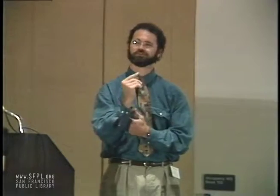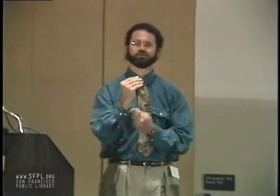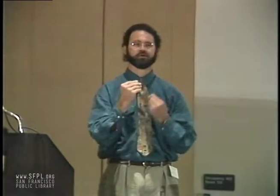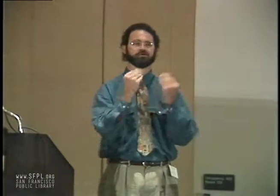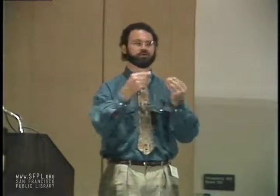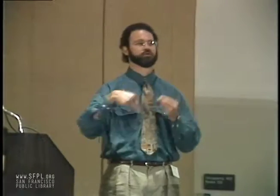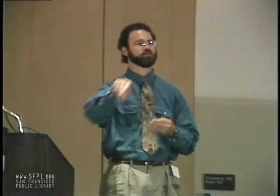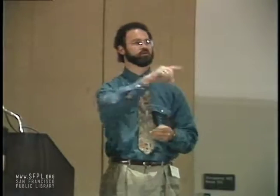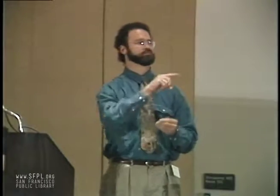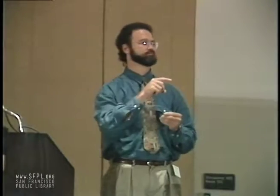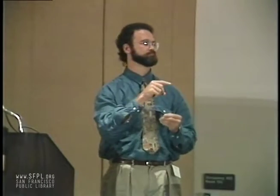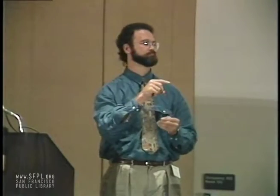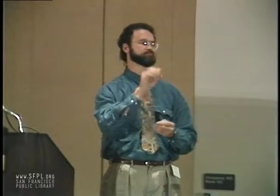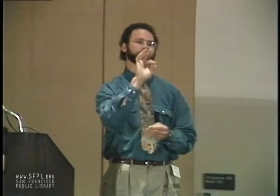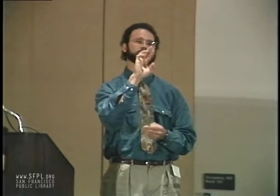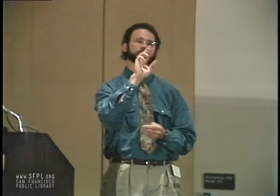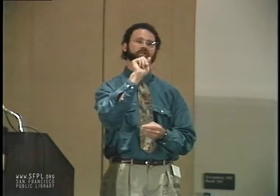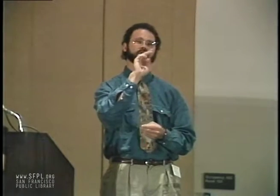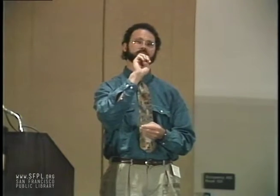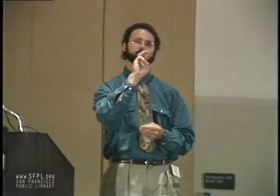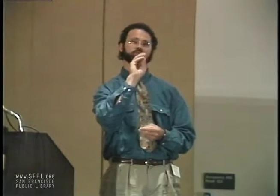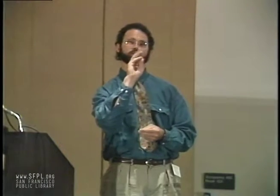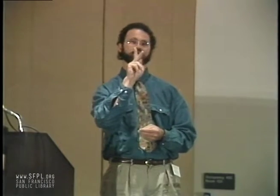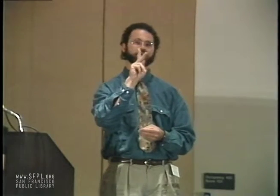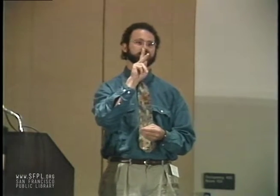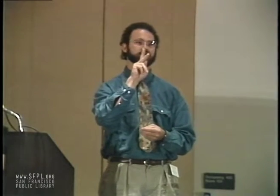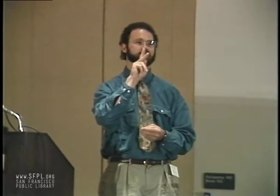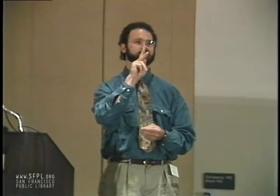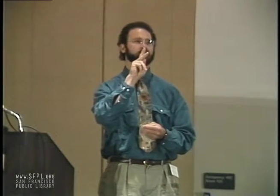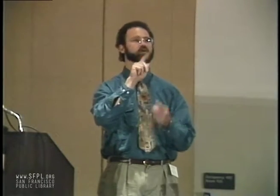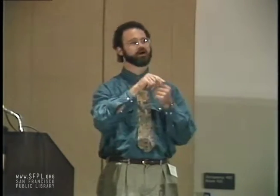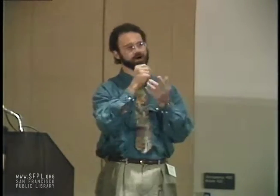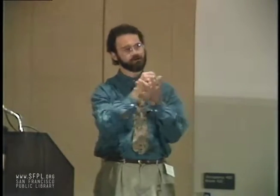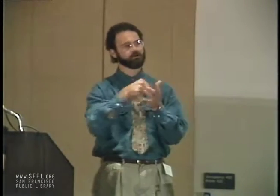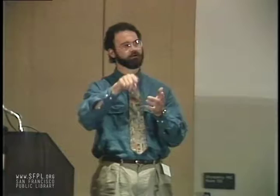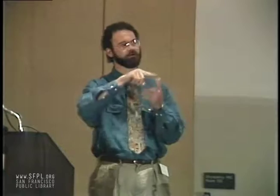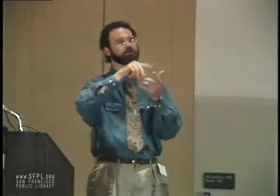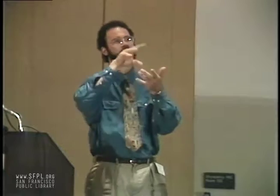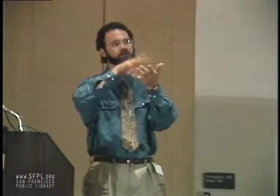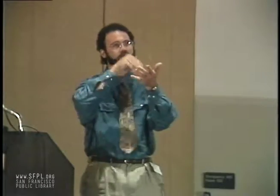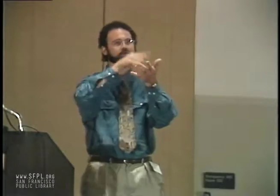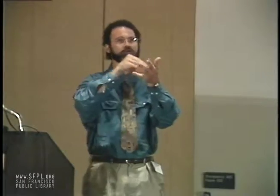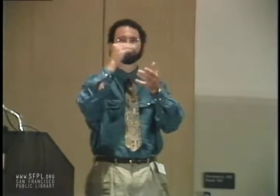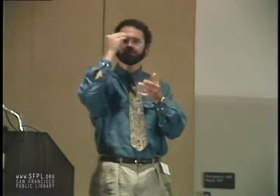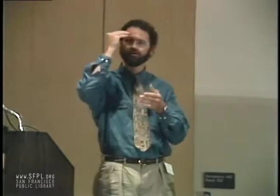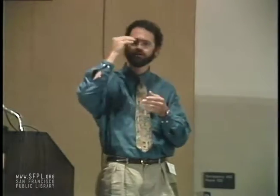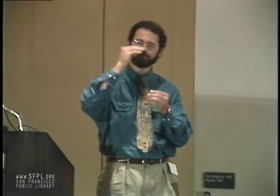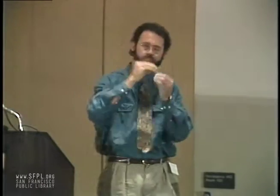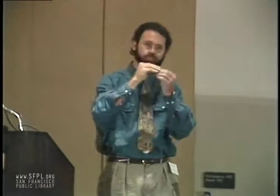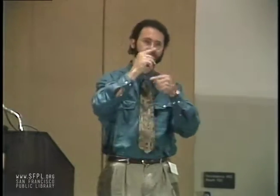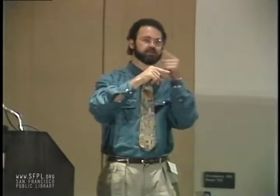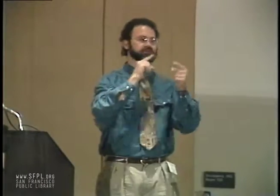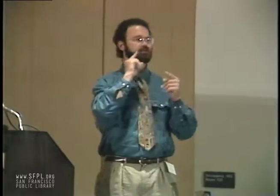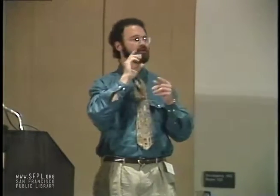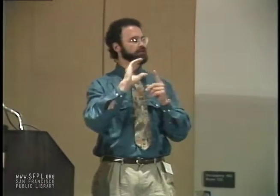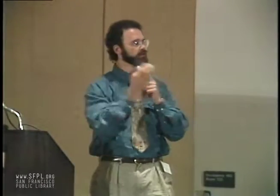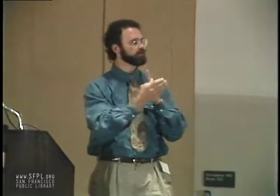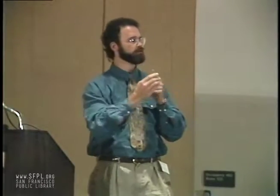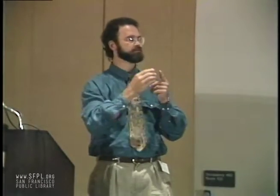What I hope to accomplish this morning is to give you a framework that will help you understand